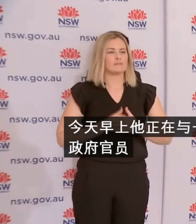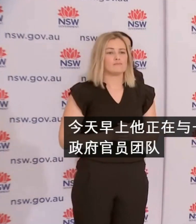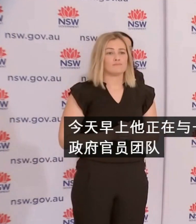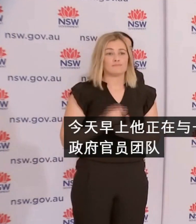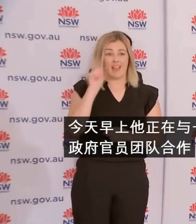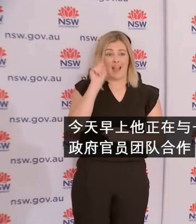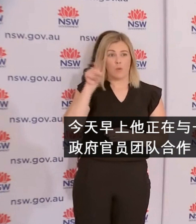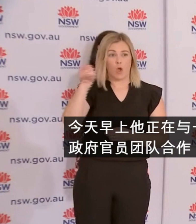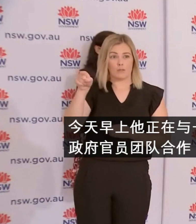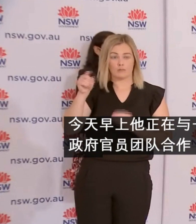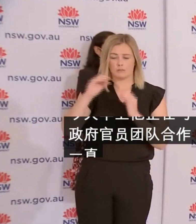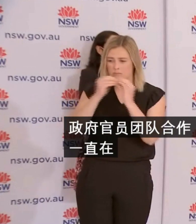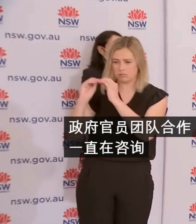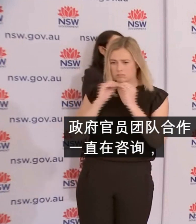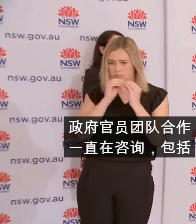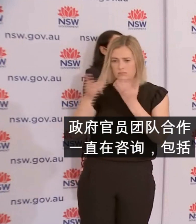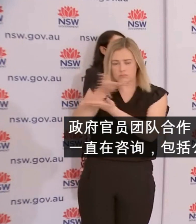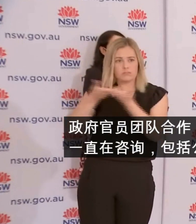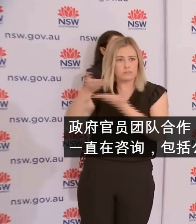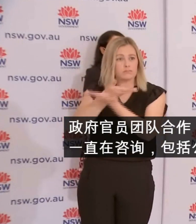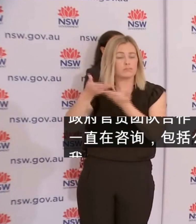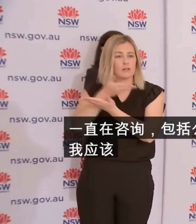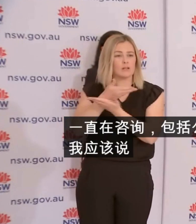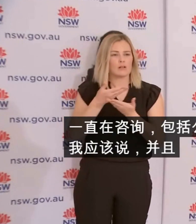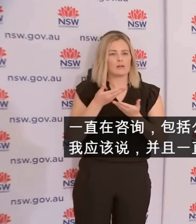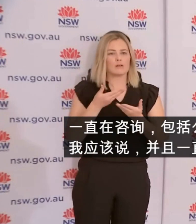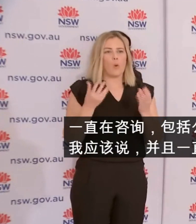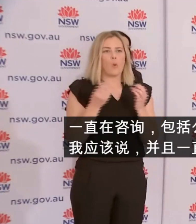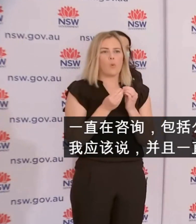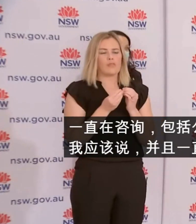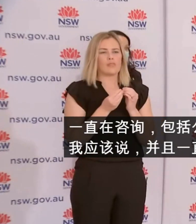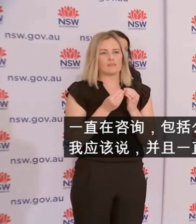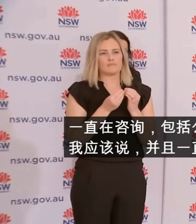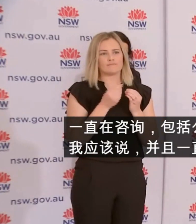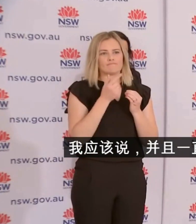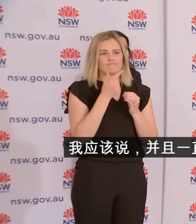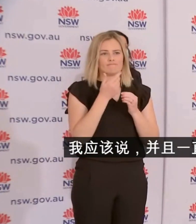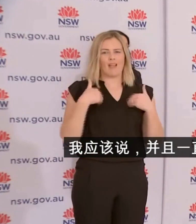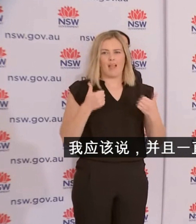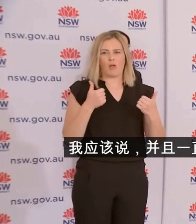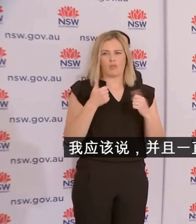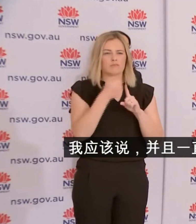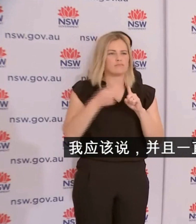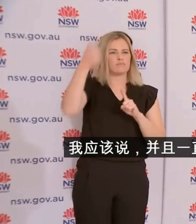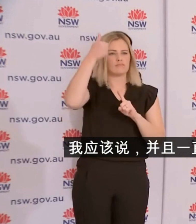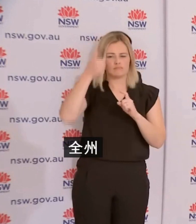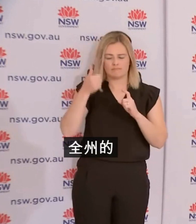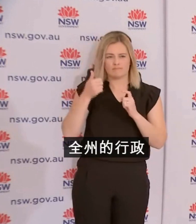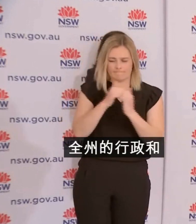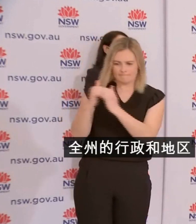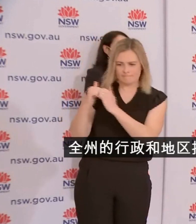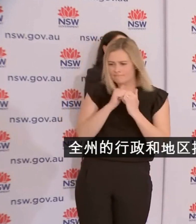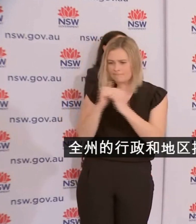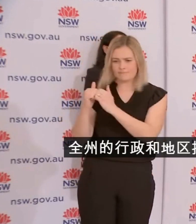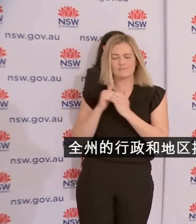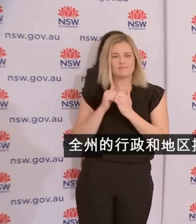team of government officials and has been consulting, including public health, I should say, and has been consulting with the executive and region commanders across the